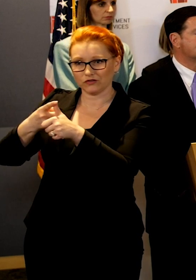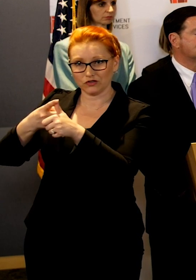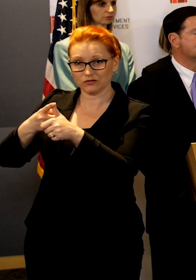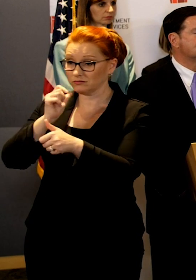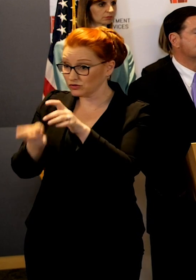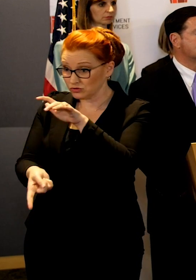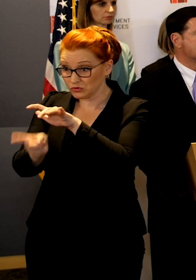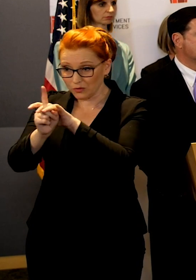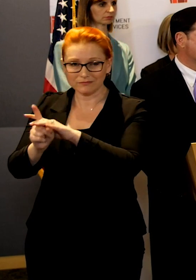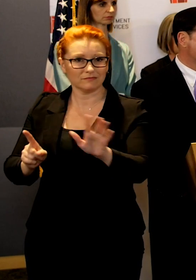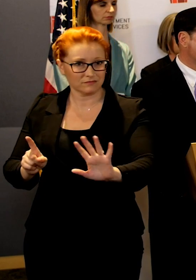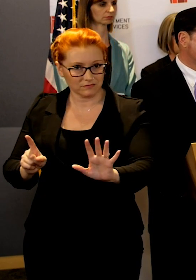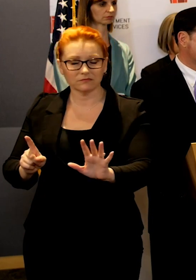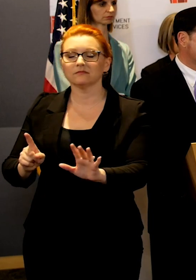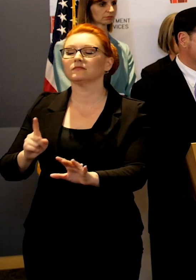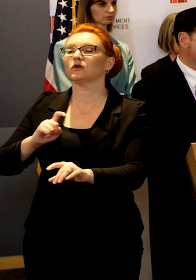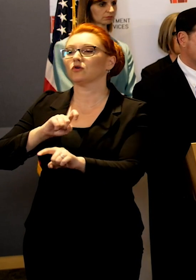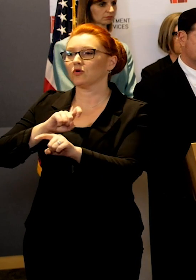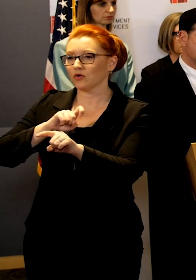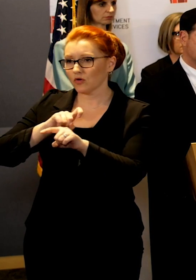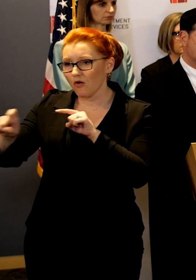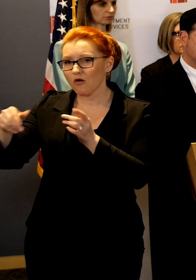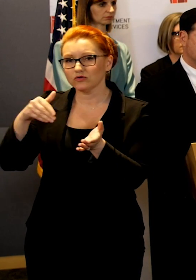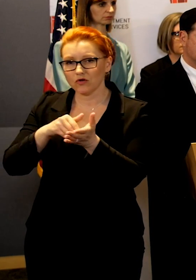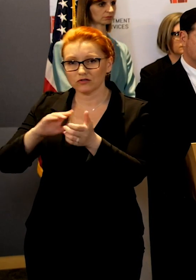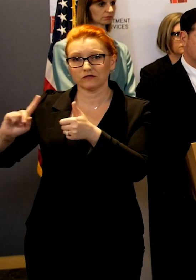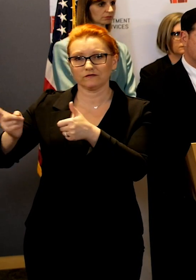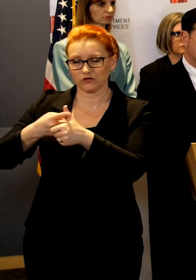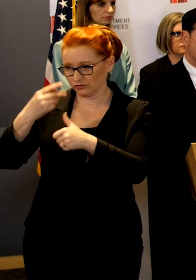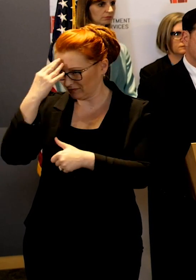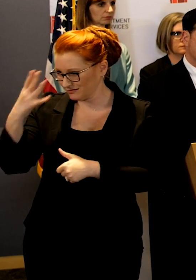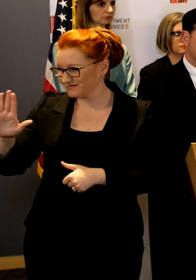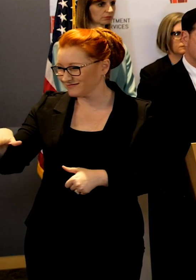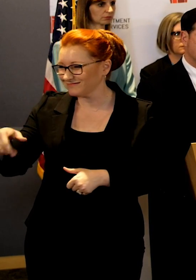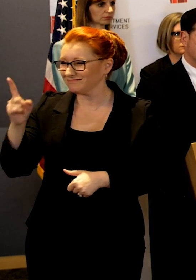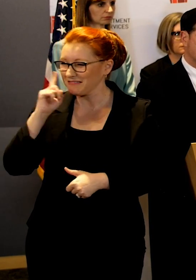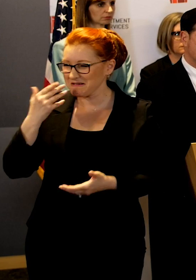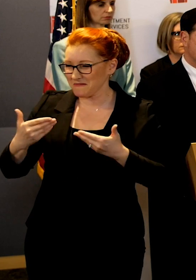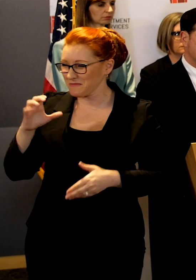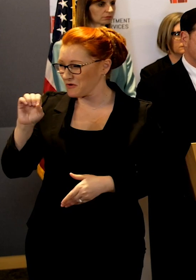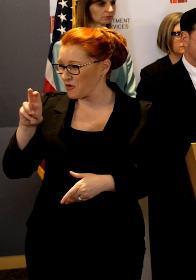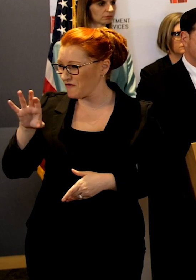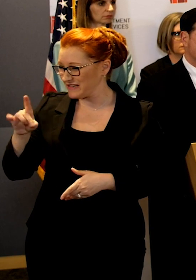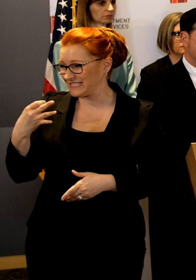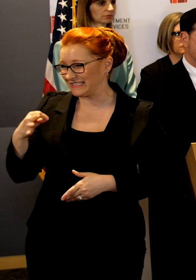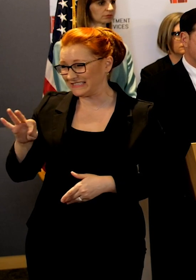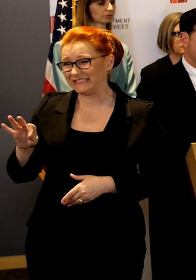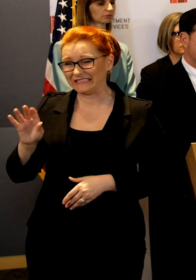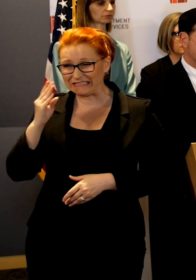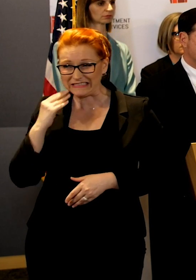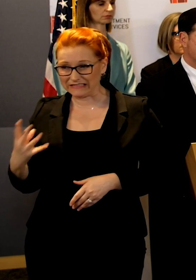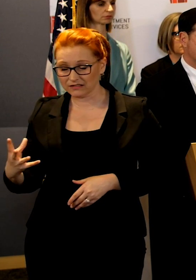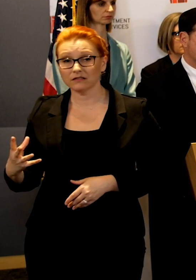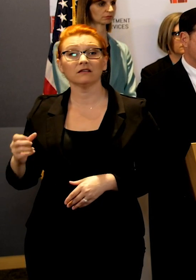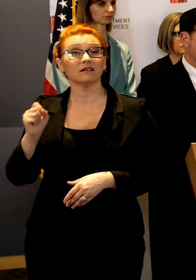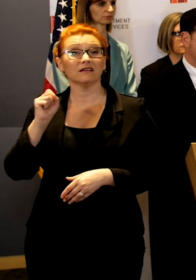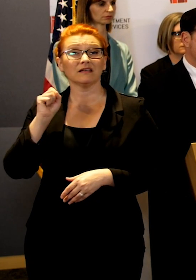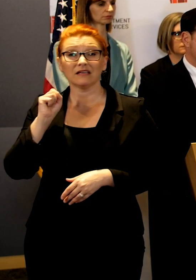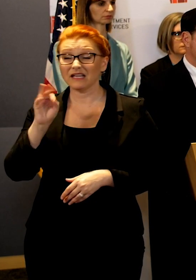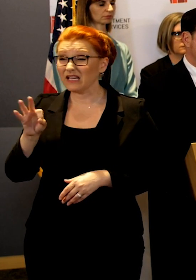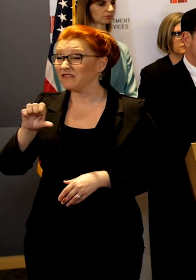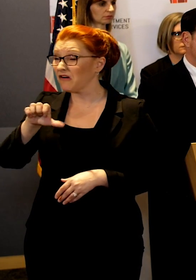a primary care physician, please call ahead of time. If you have access to other points of care, please call ahead of